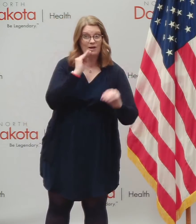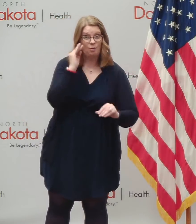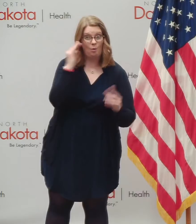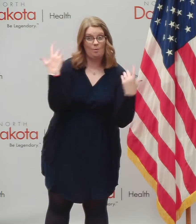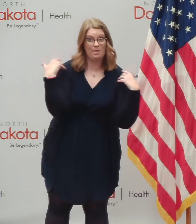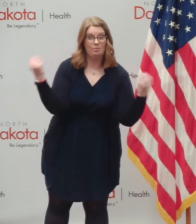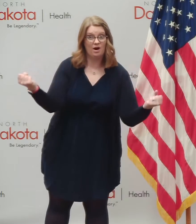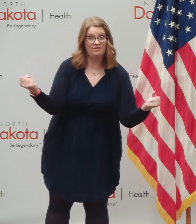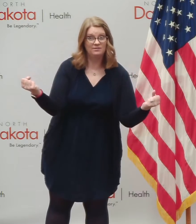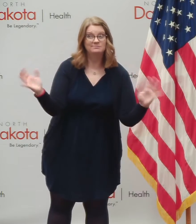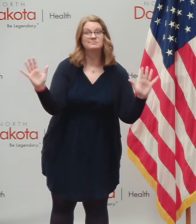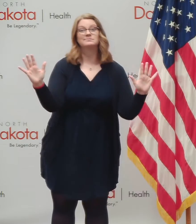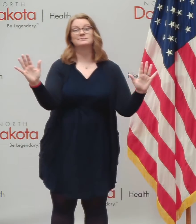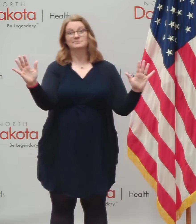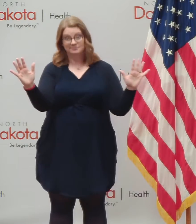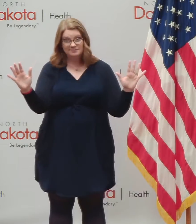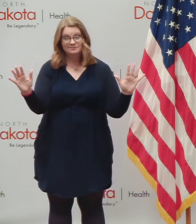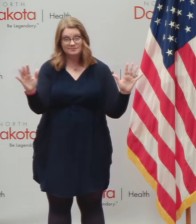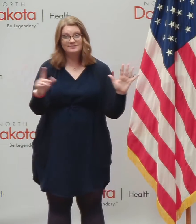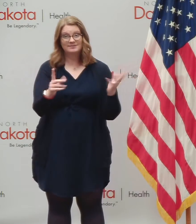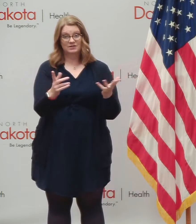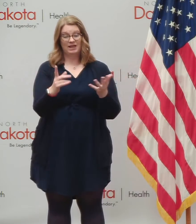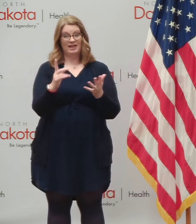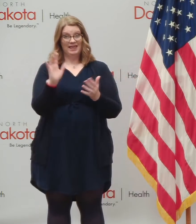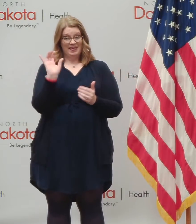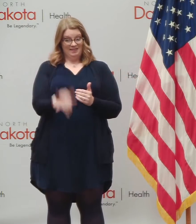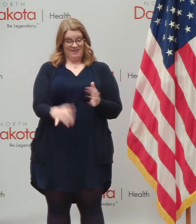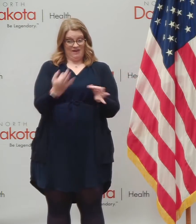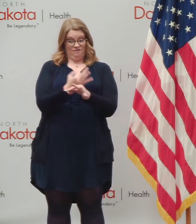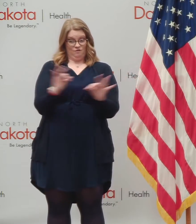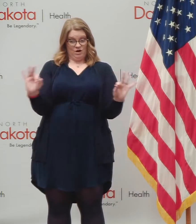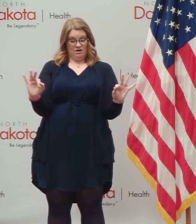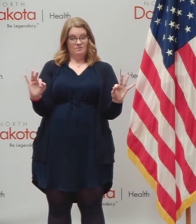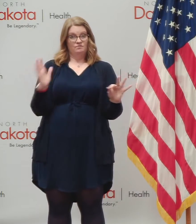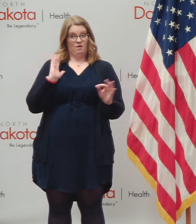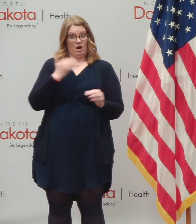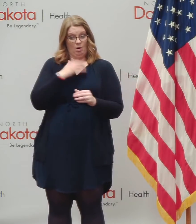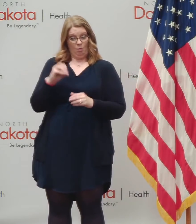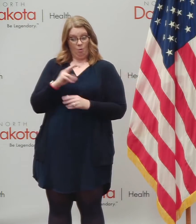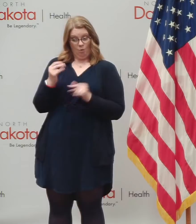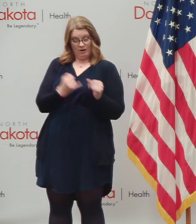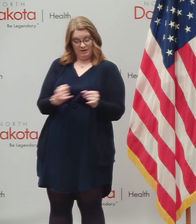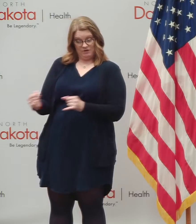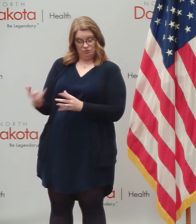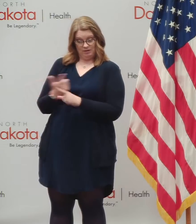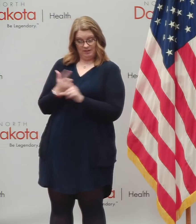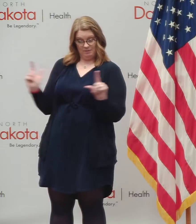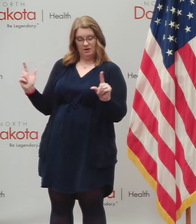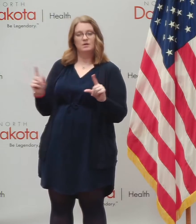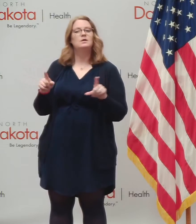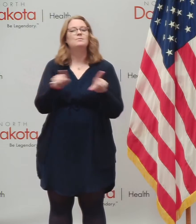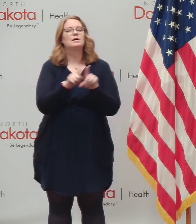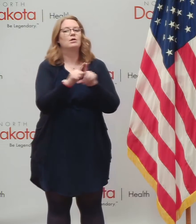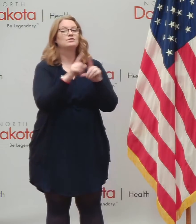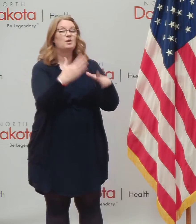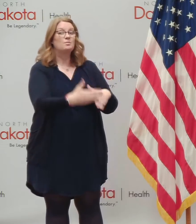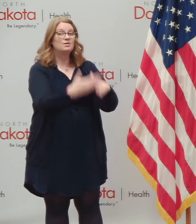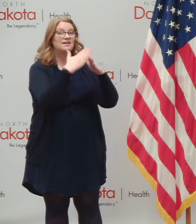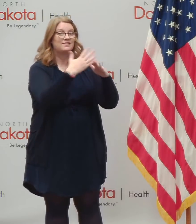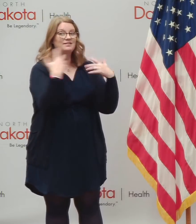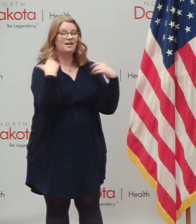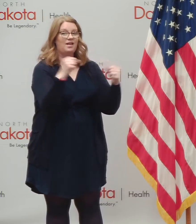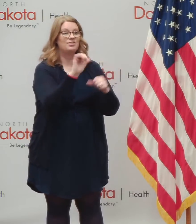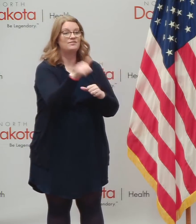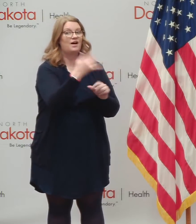of the free, then let's make sure that we're using that freedom not just for our own individual liberty, but also for protecting the health of others, because